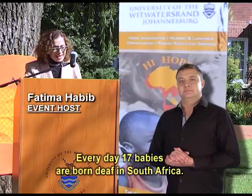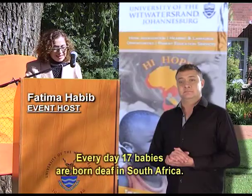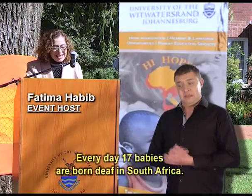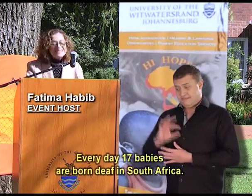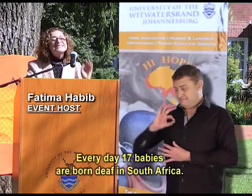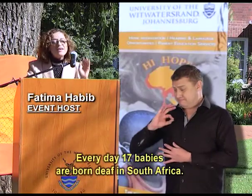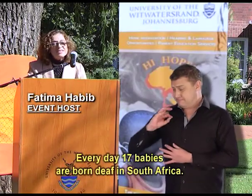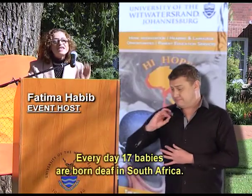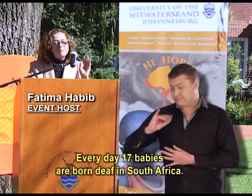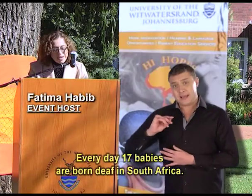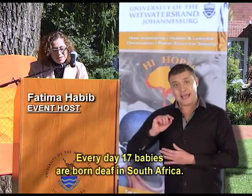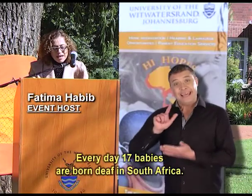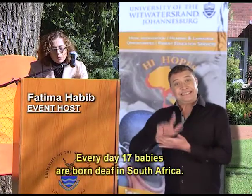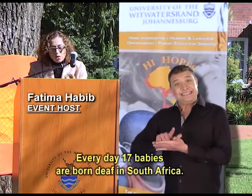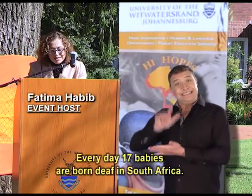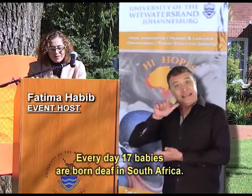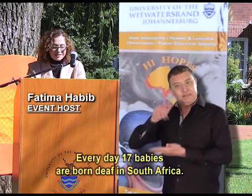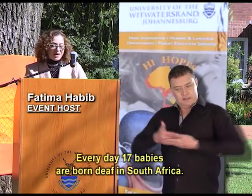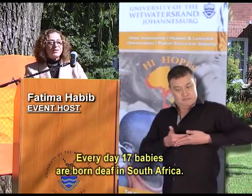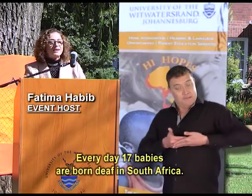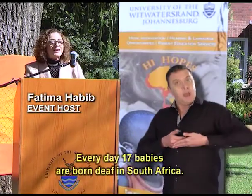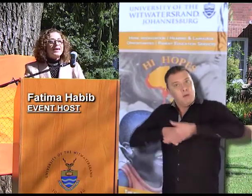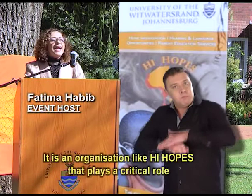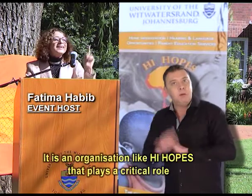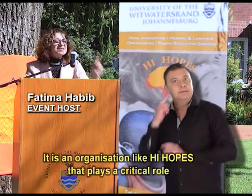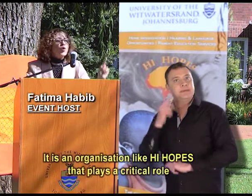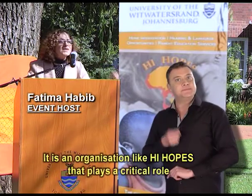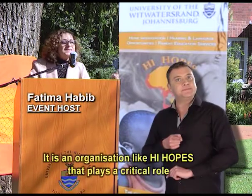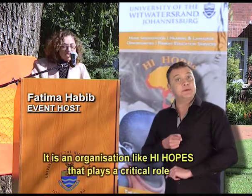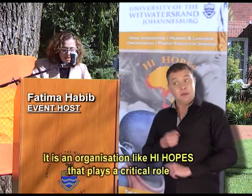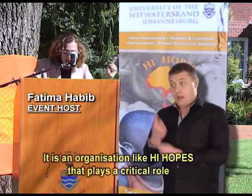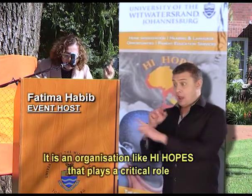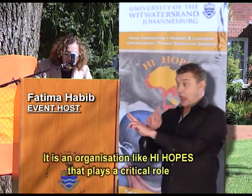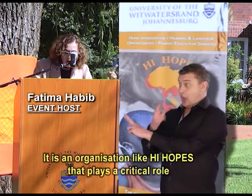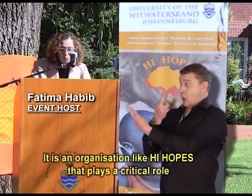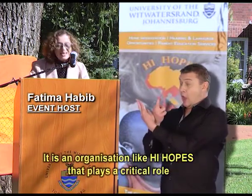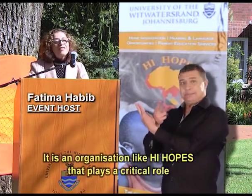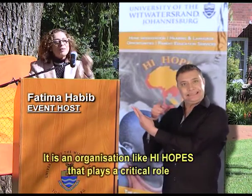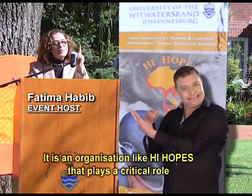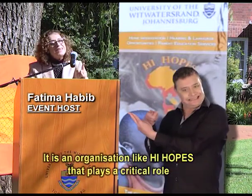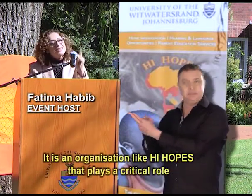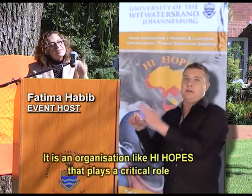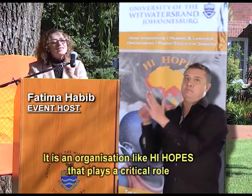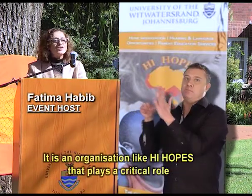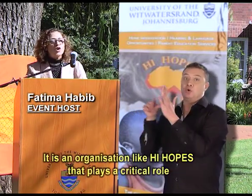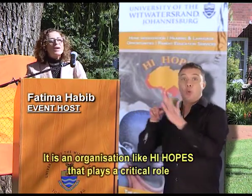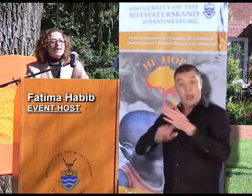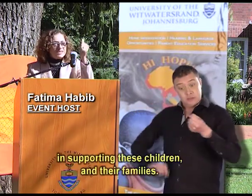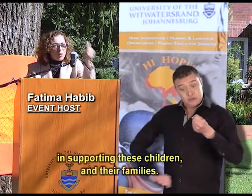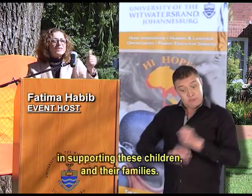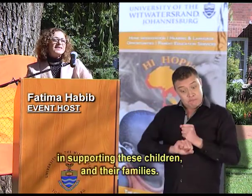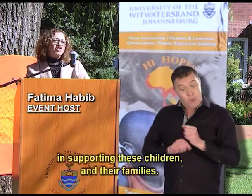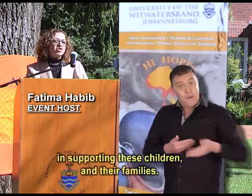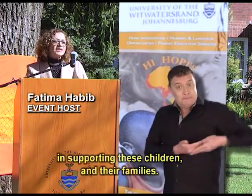Every day, 17 babies are born deaf in South Africa. And it's an organization like High Hopes that plays a critical role